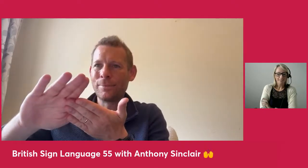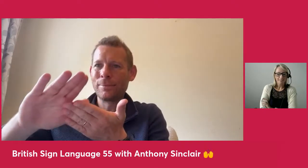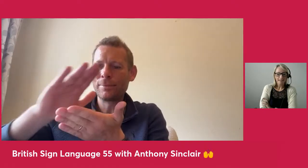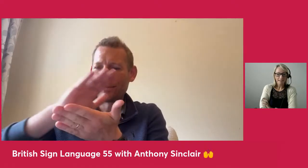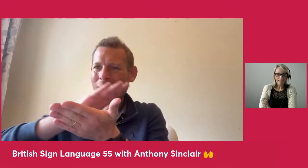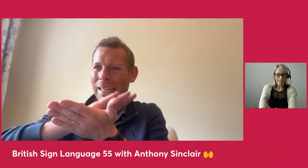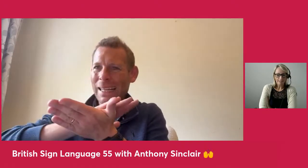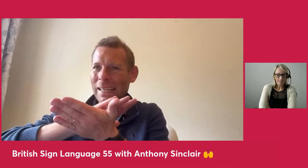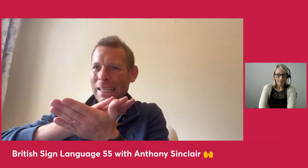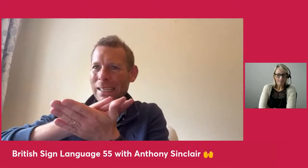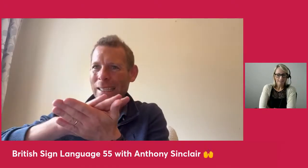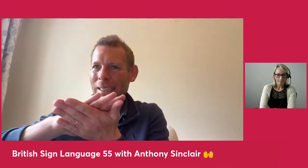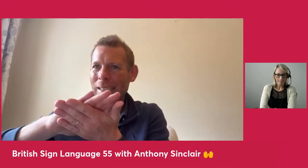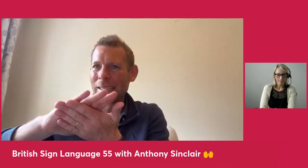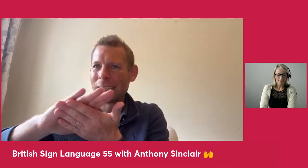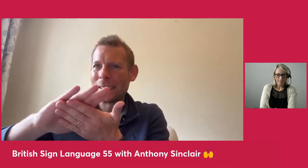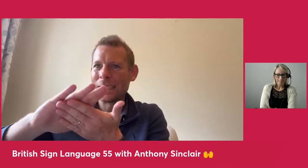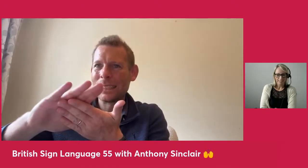And clean.